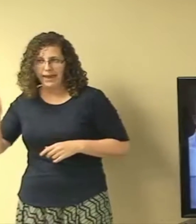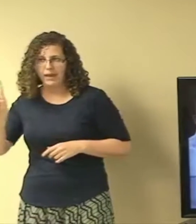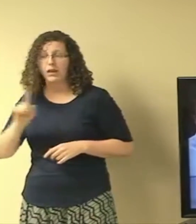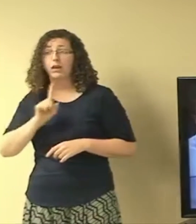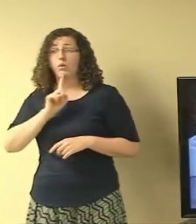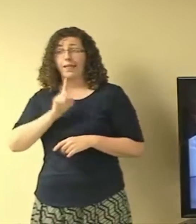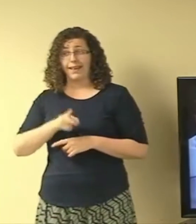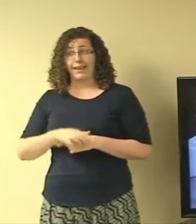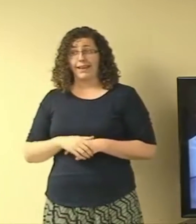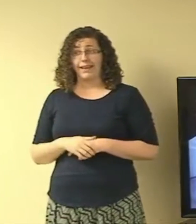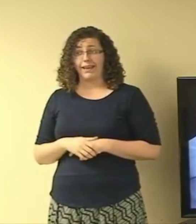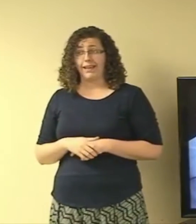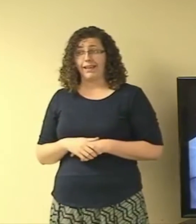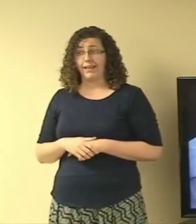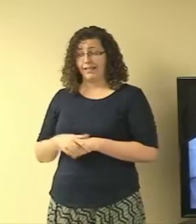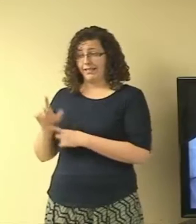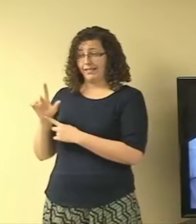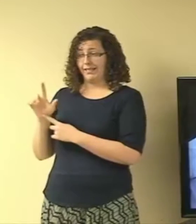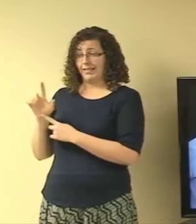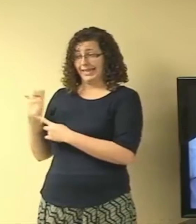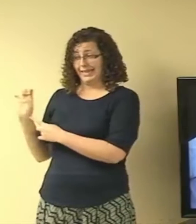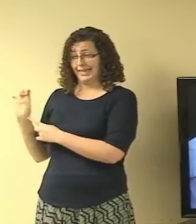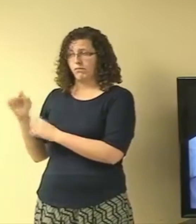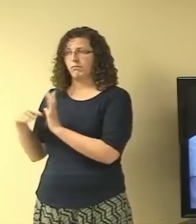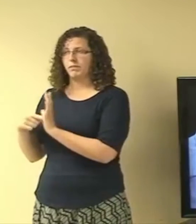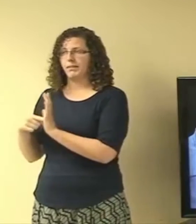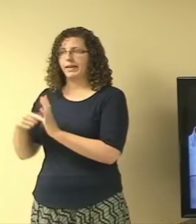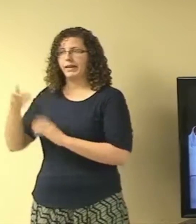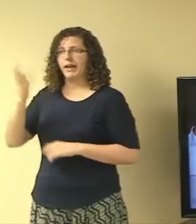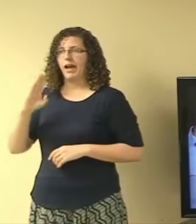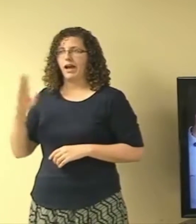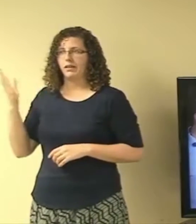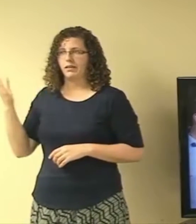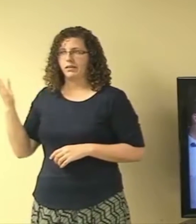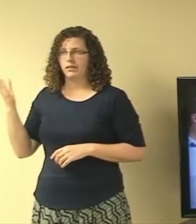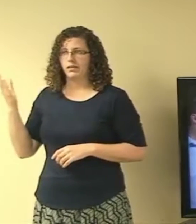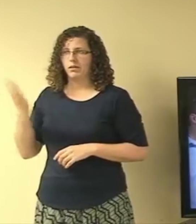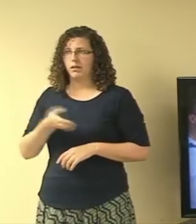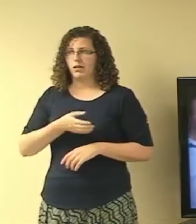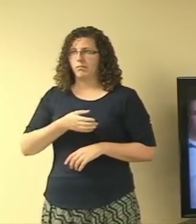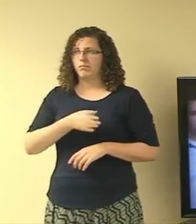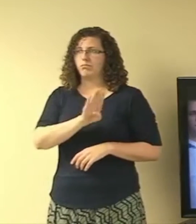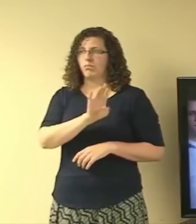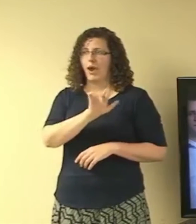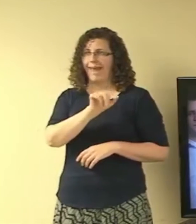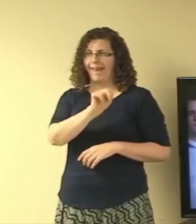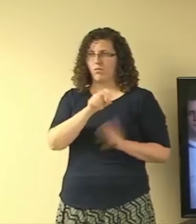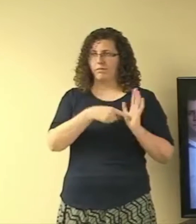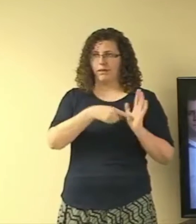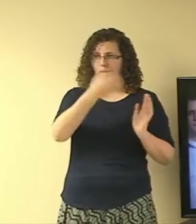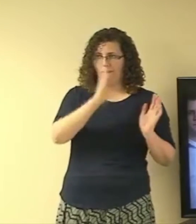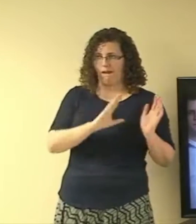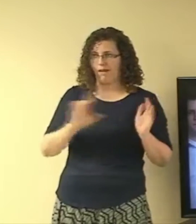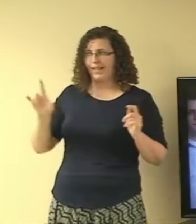represents God. And this position really represents you and